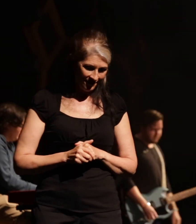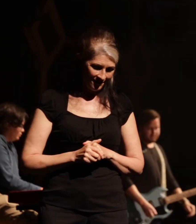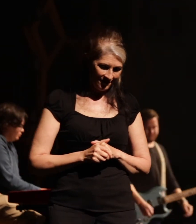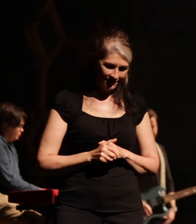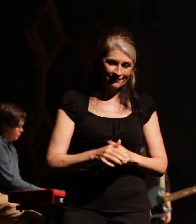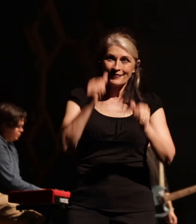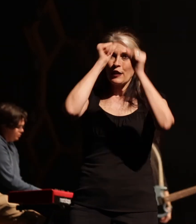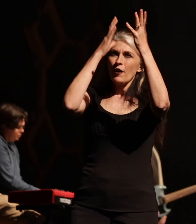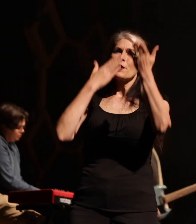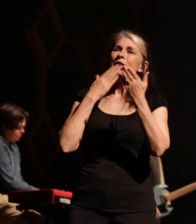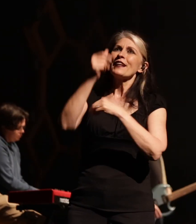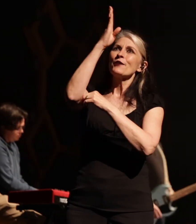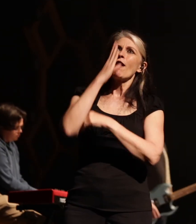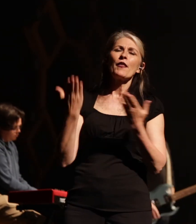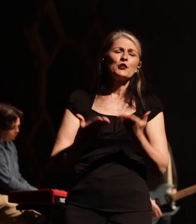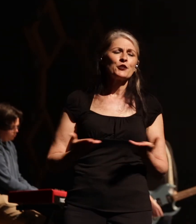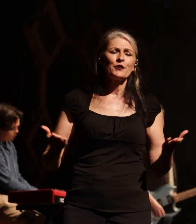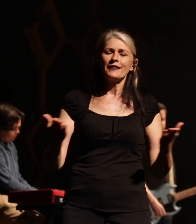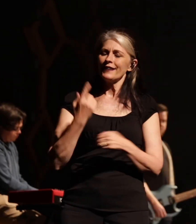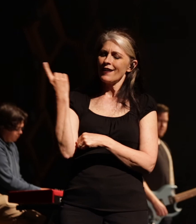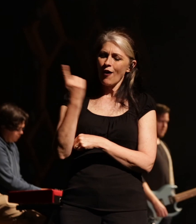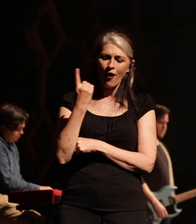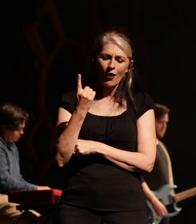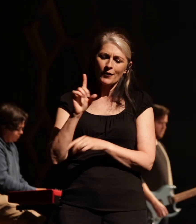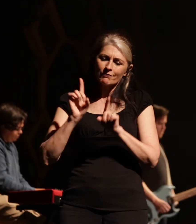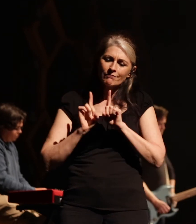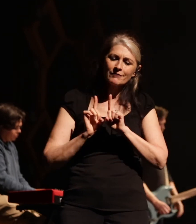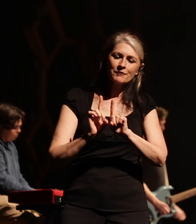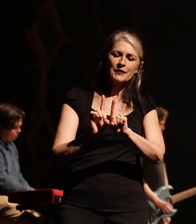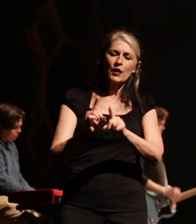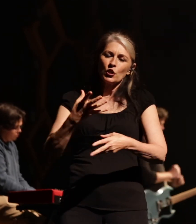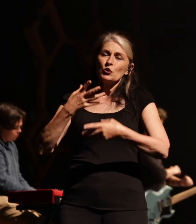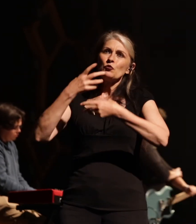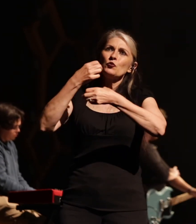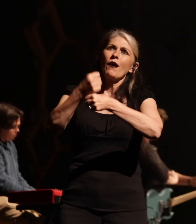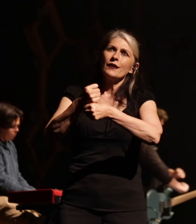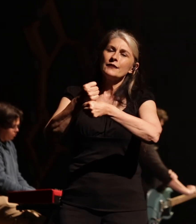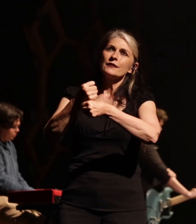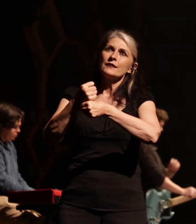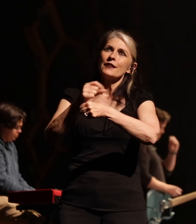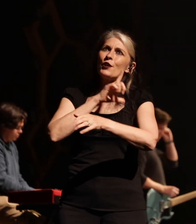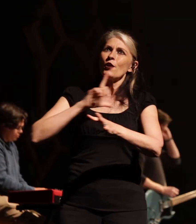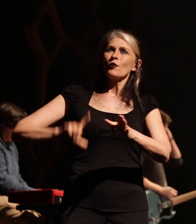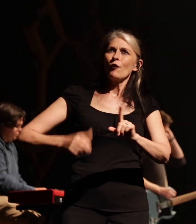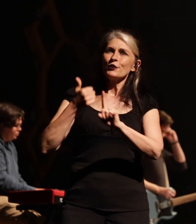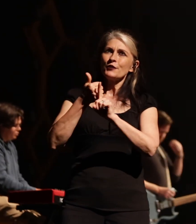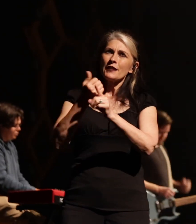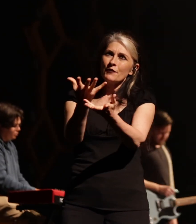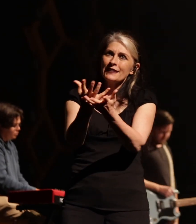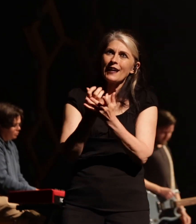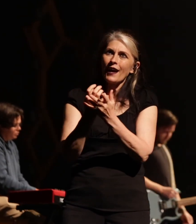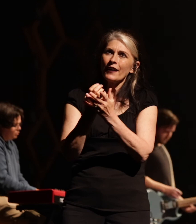again? Father, we thank you, God, that you are here. You are always near. God, we can trust you. And Lord, that you have desired